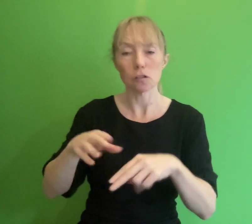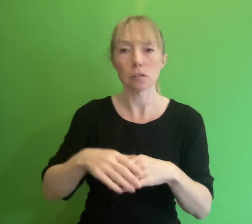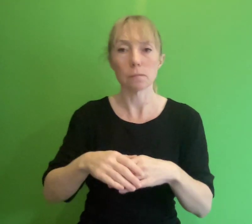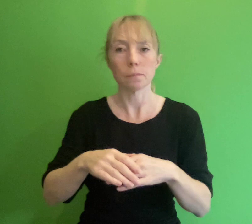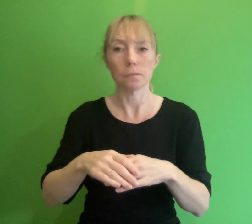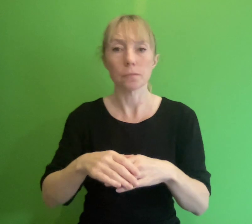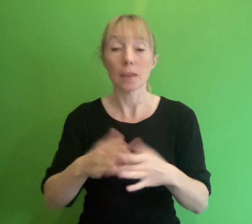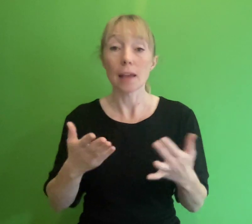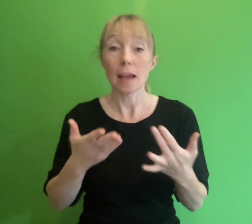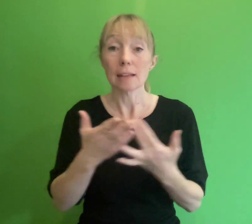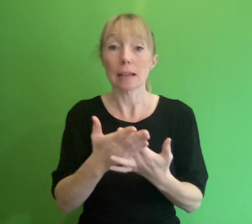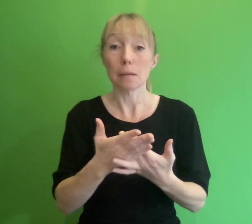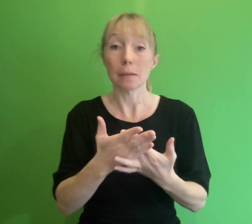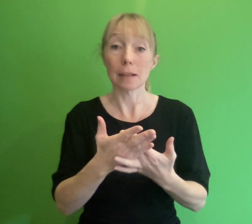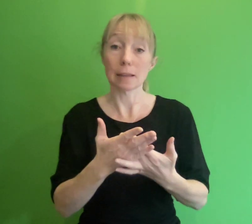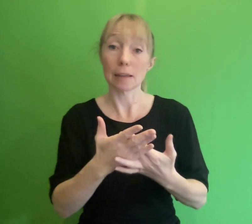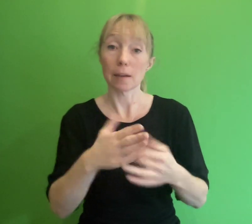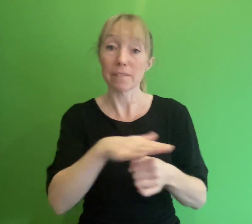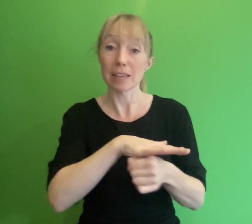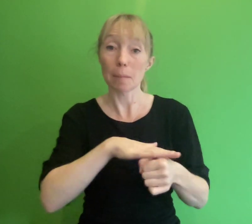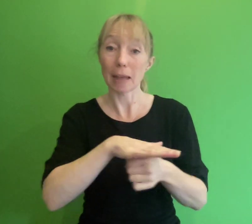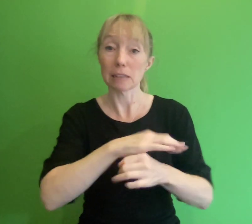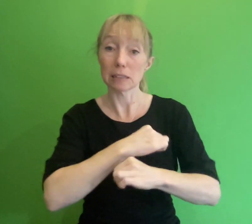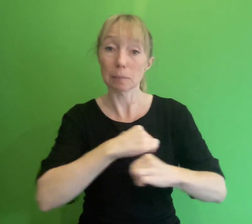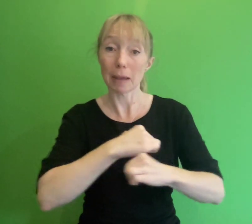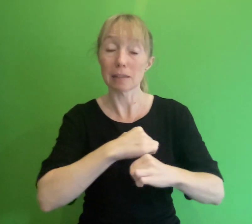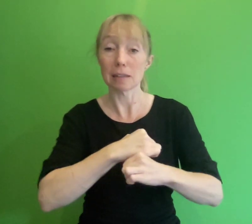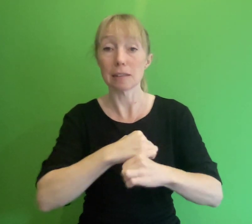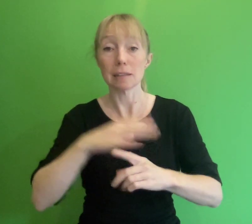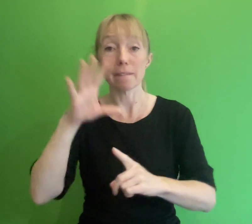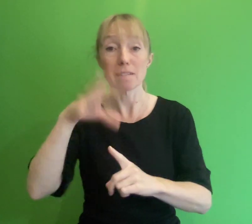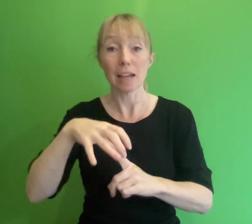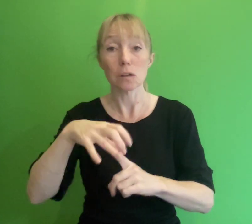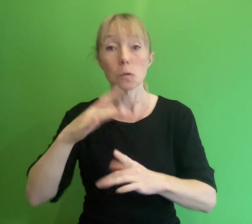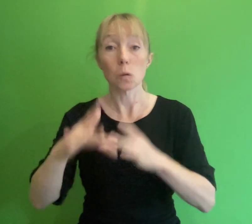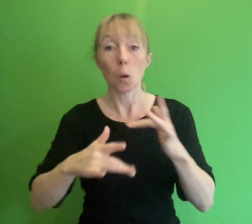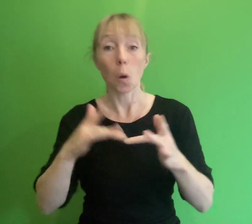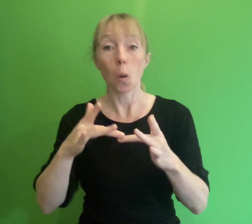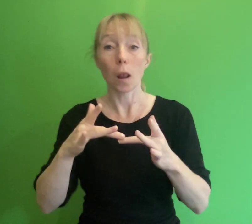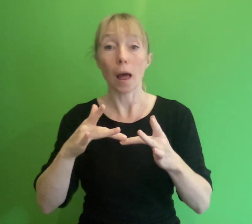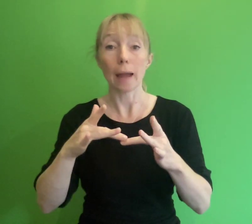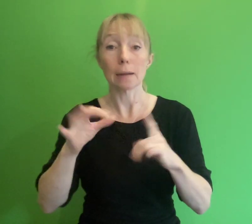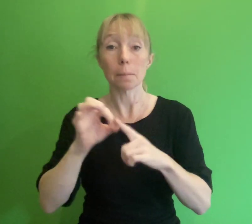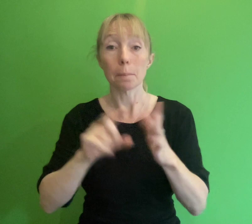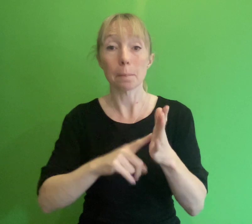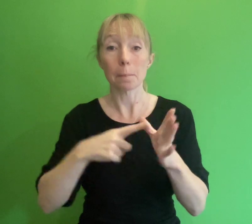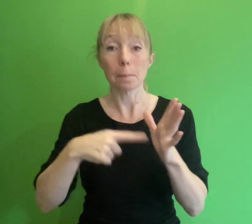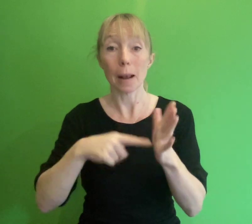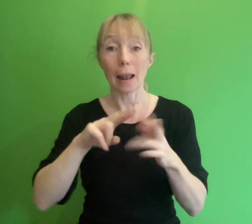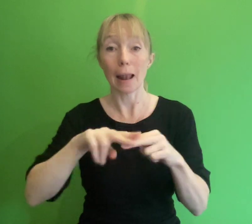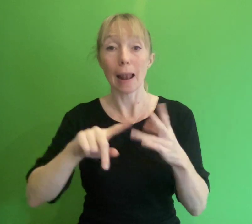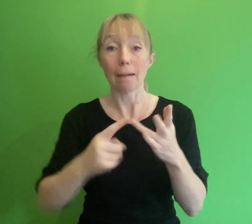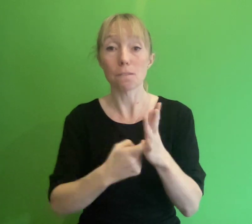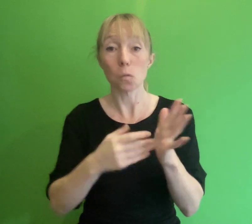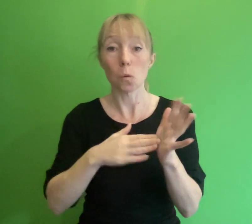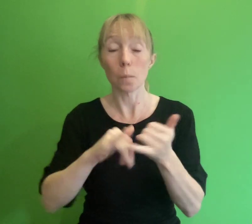accessibility of spaces, venues and online platforms you use to deliver your work and work with partners,